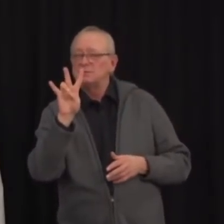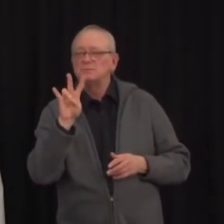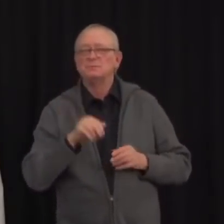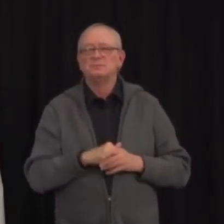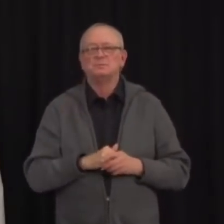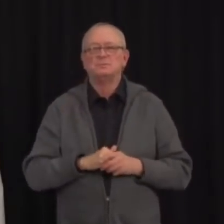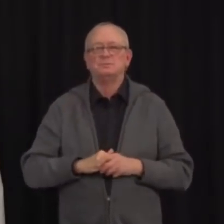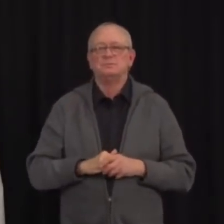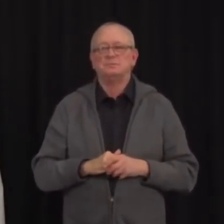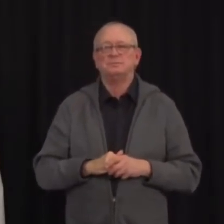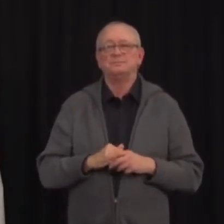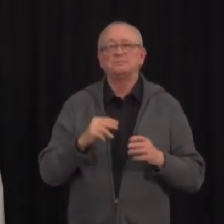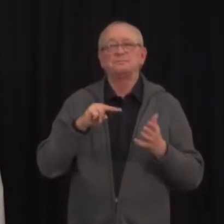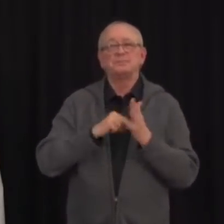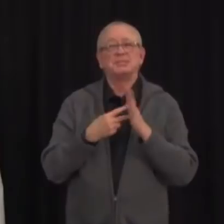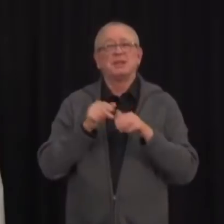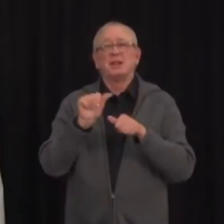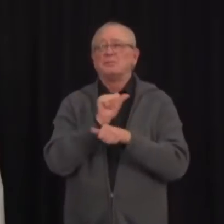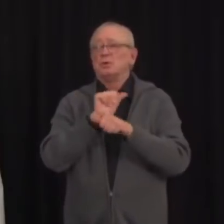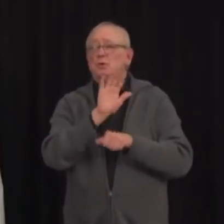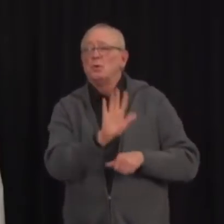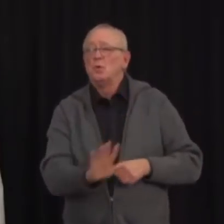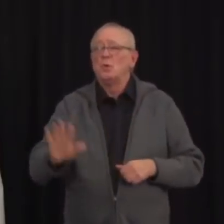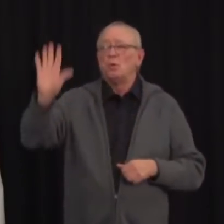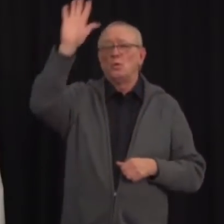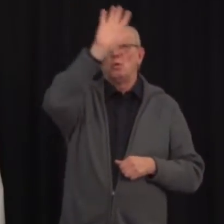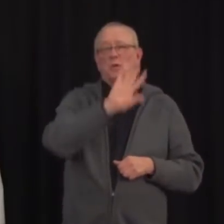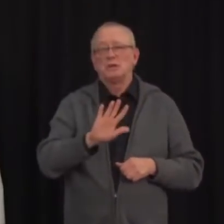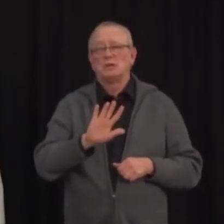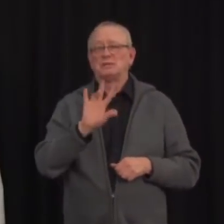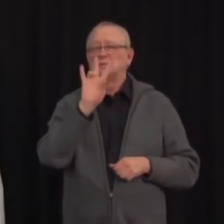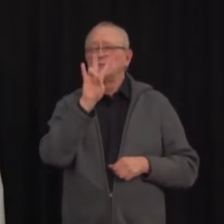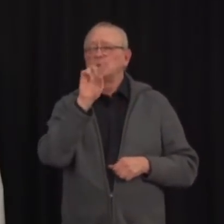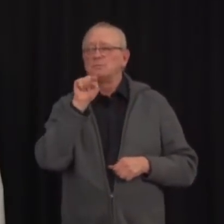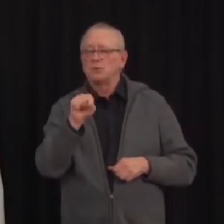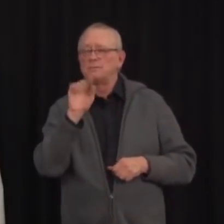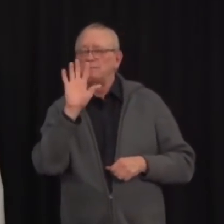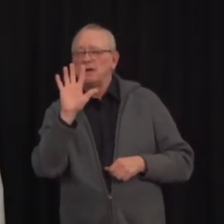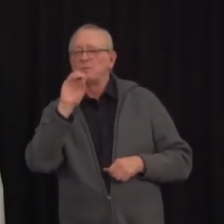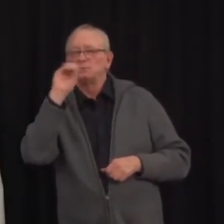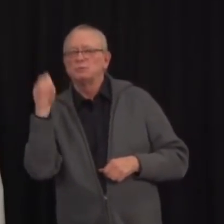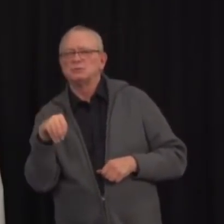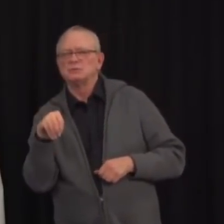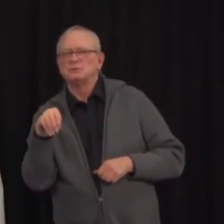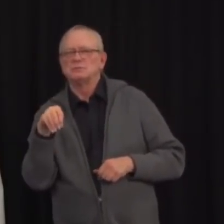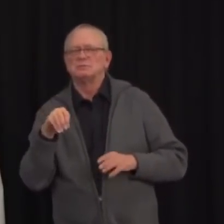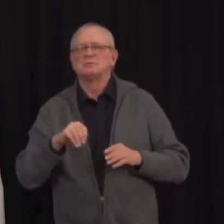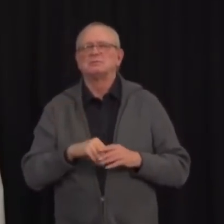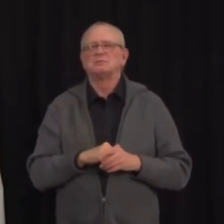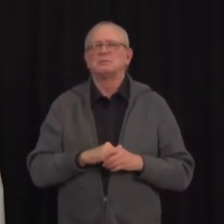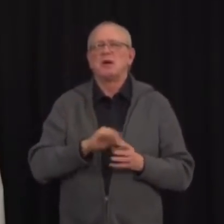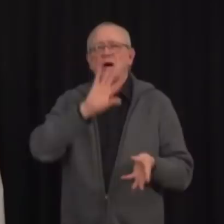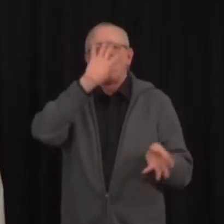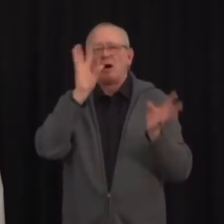Our provincial positivity rate currently sits at about 7.6%, and we now have